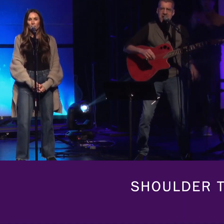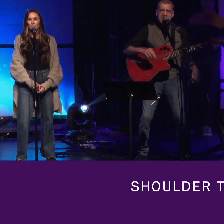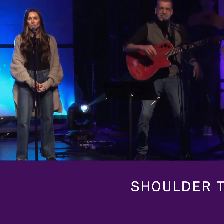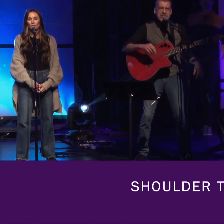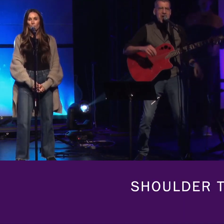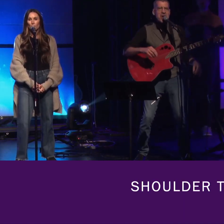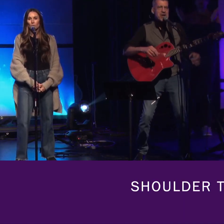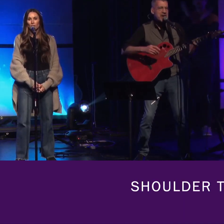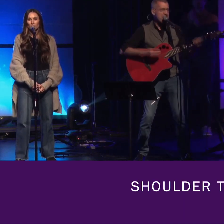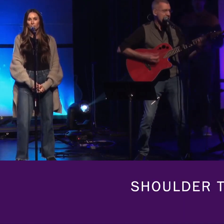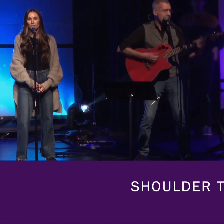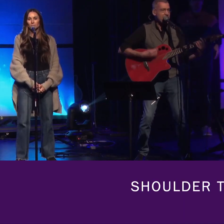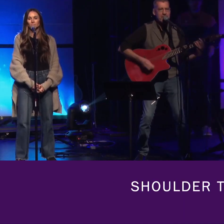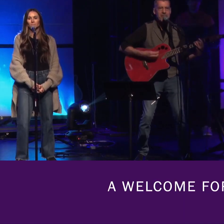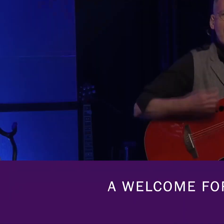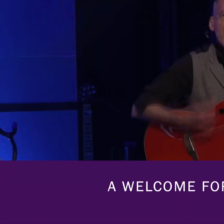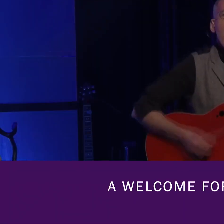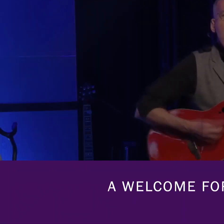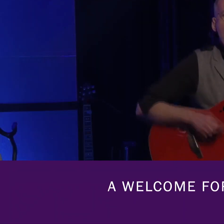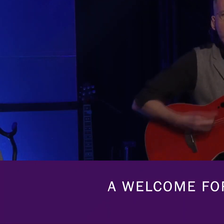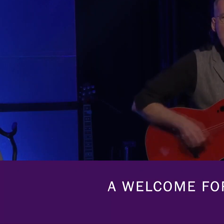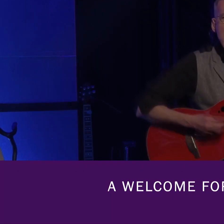me the